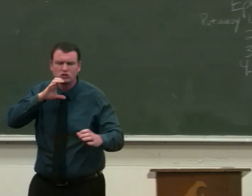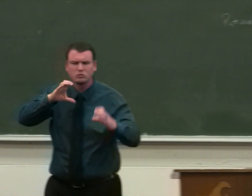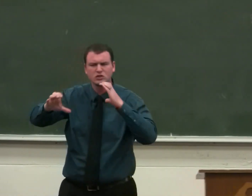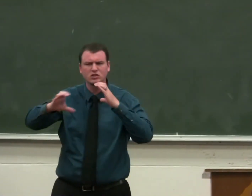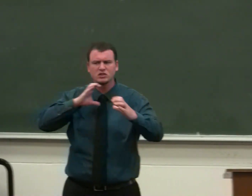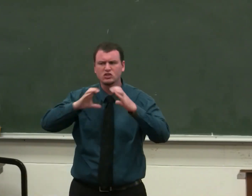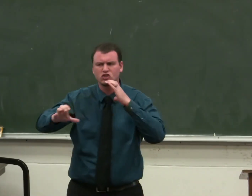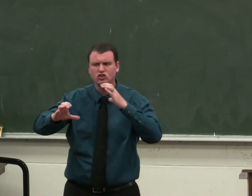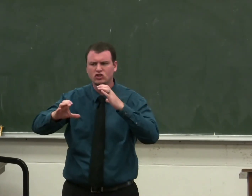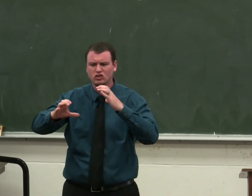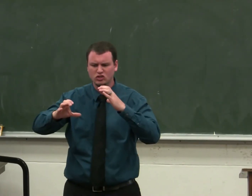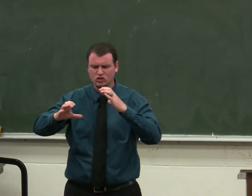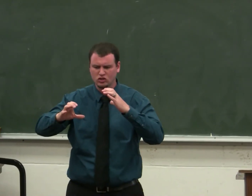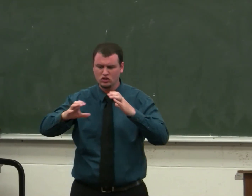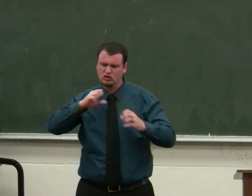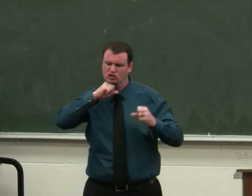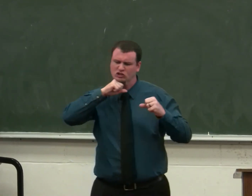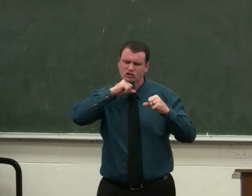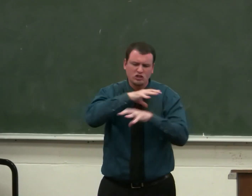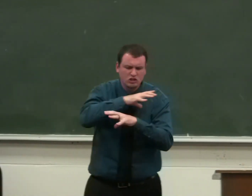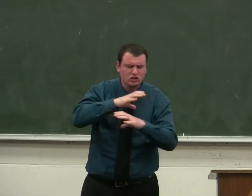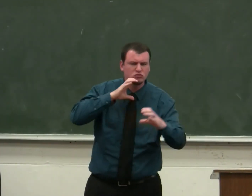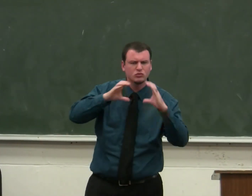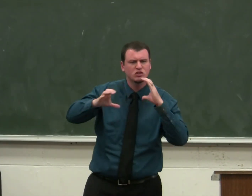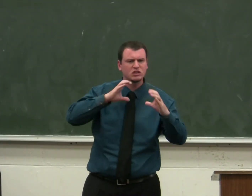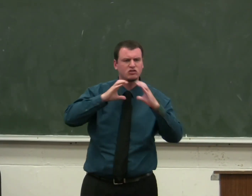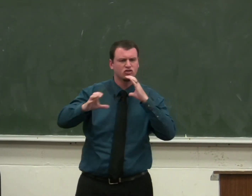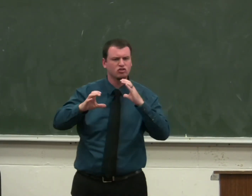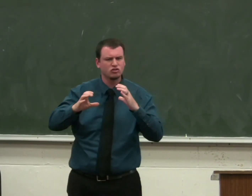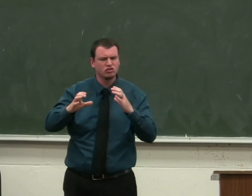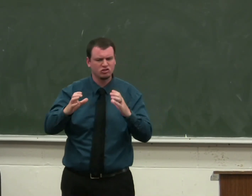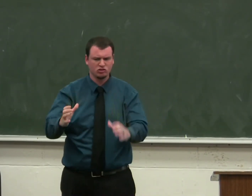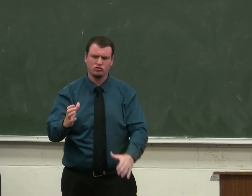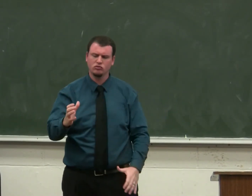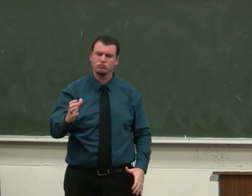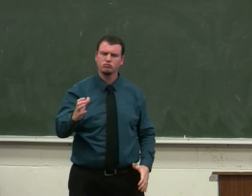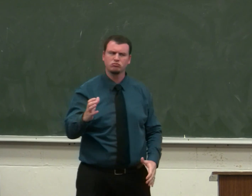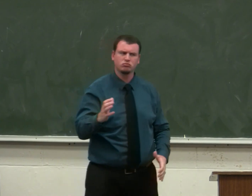Verse 29 says, corrupt communication.